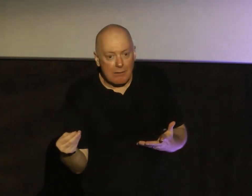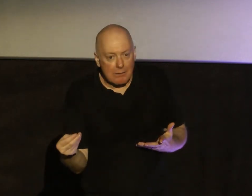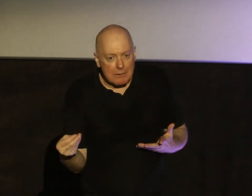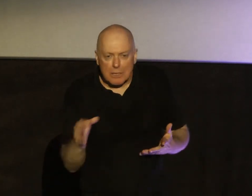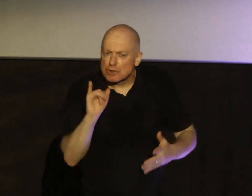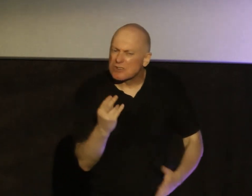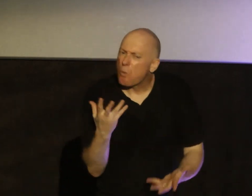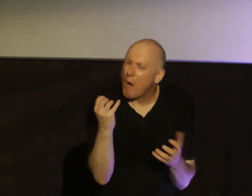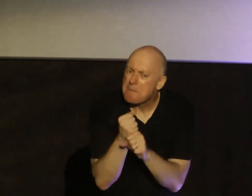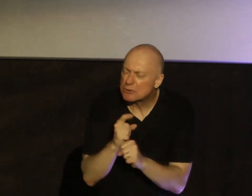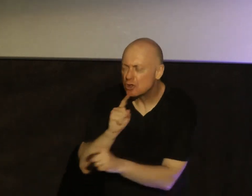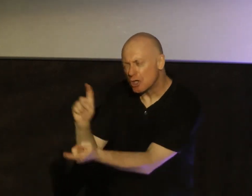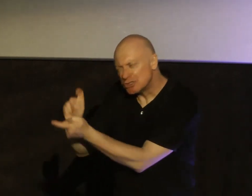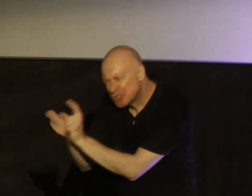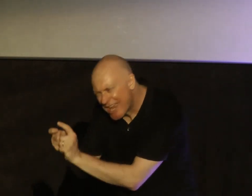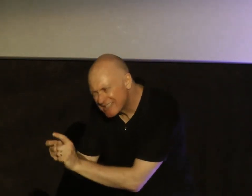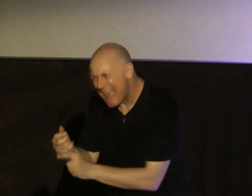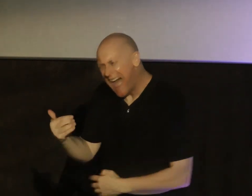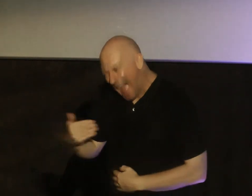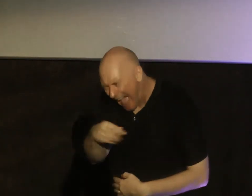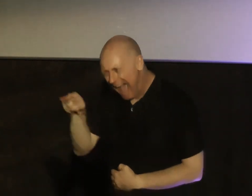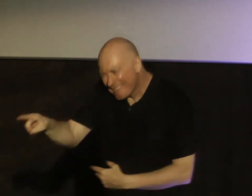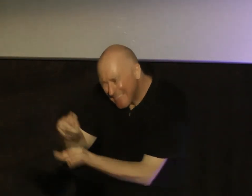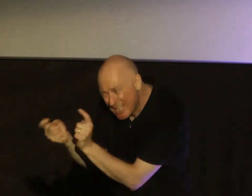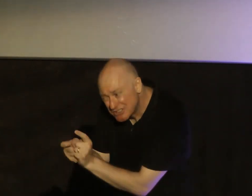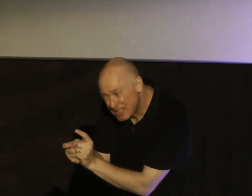be change if our relationship is going to be reconciled.